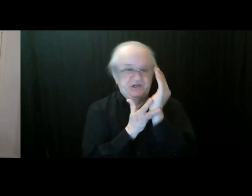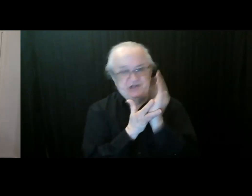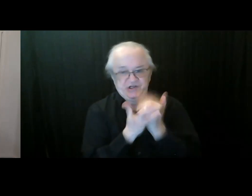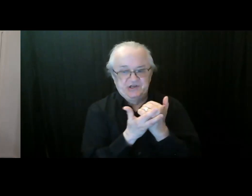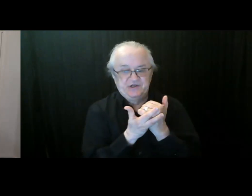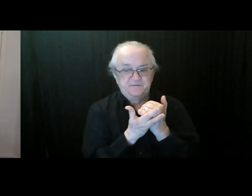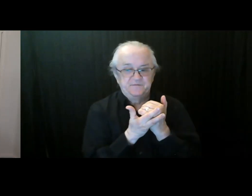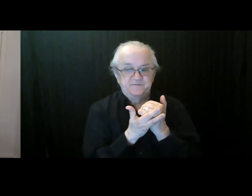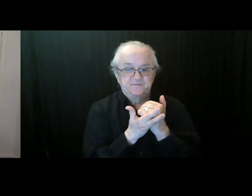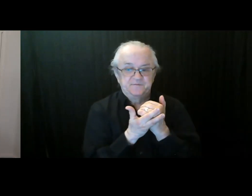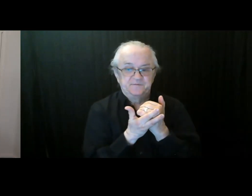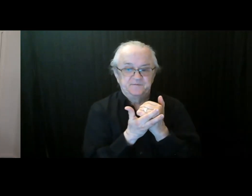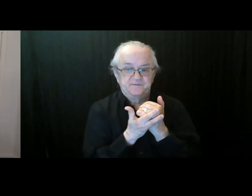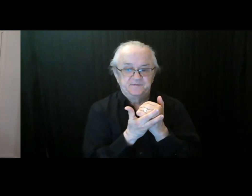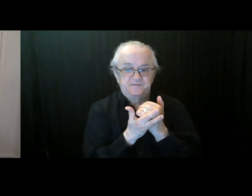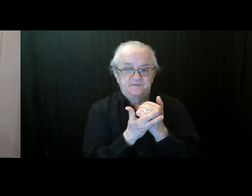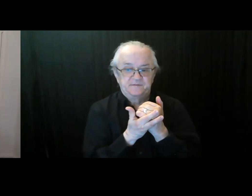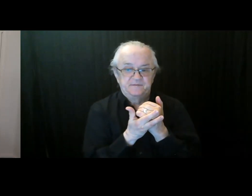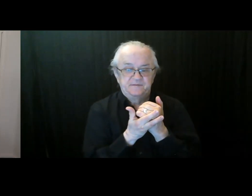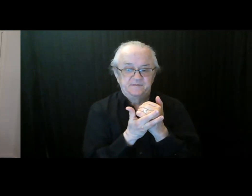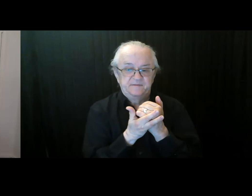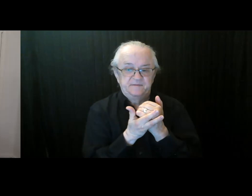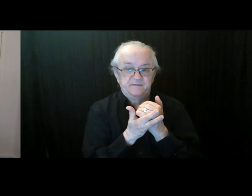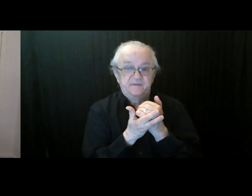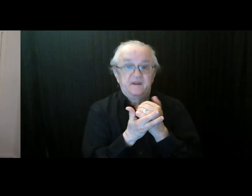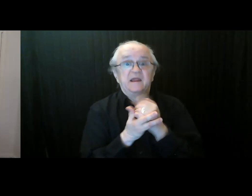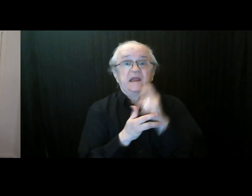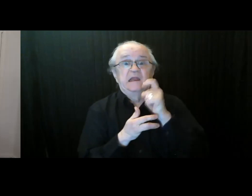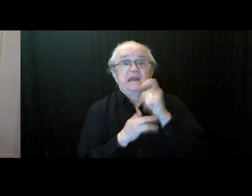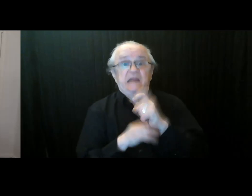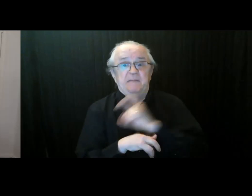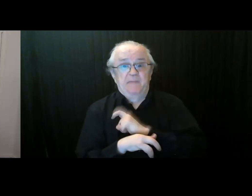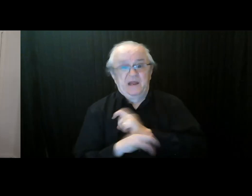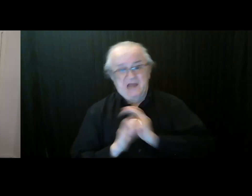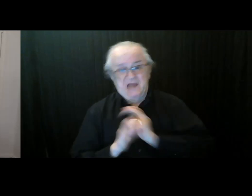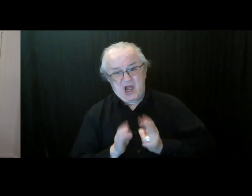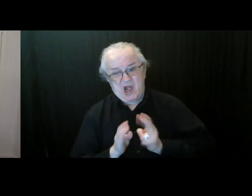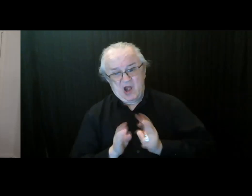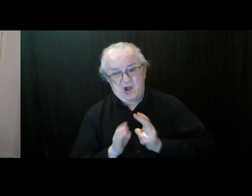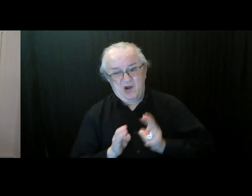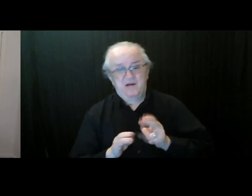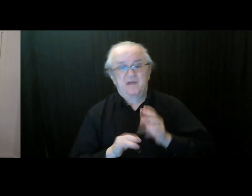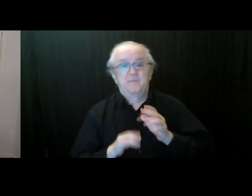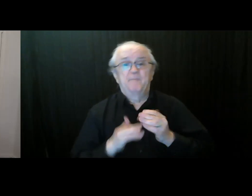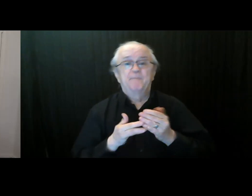bourbon straight from a bottle of Jim Beam, and if they didn't come quickly, he was going to kill himself.